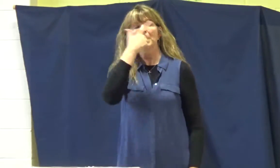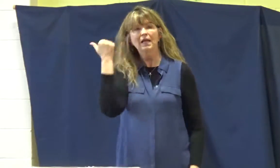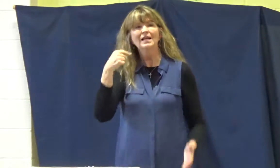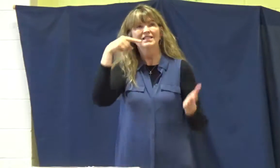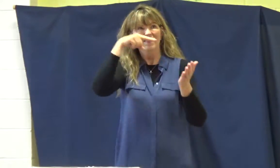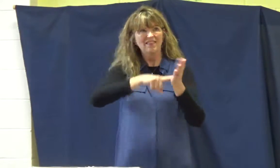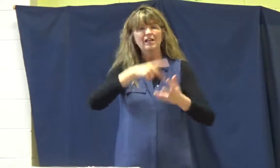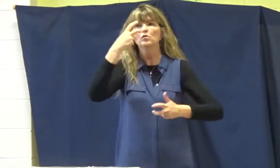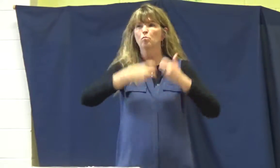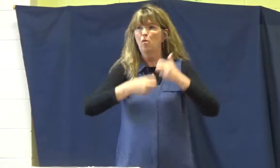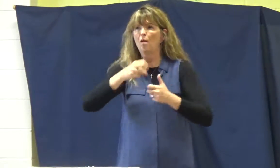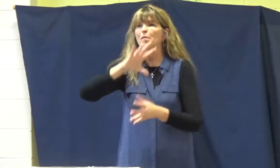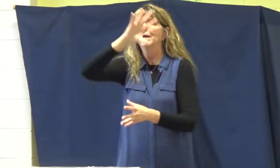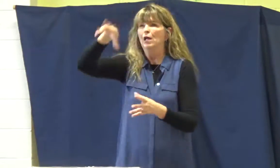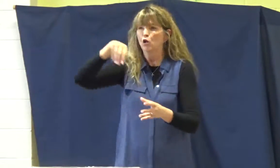very interesting because